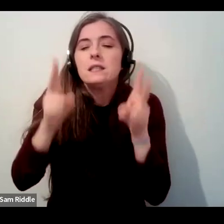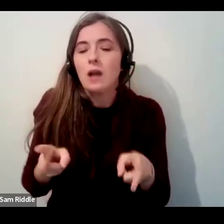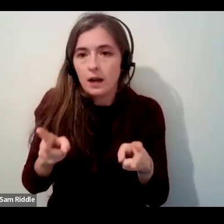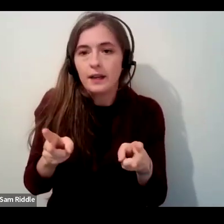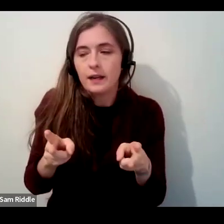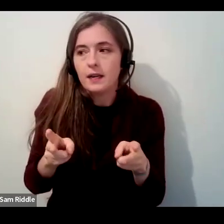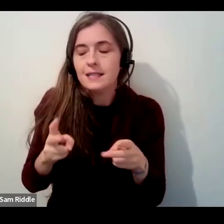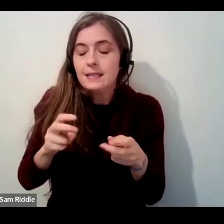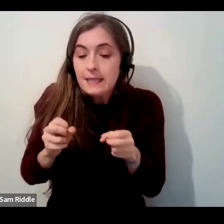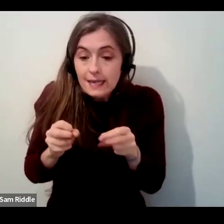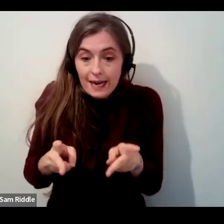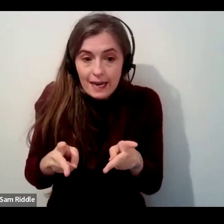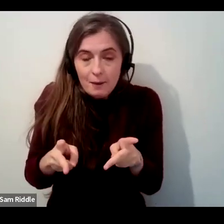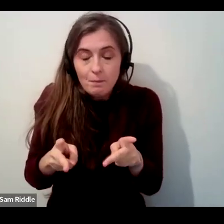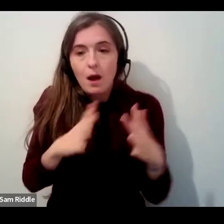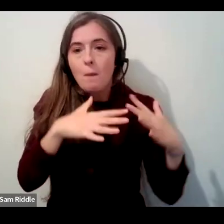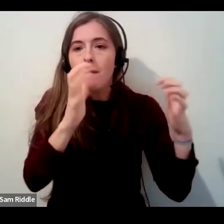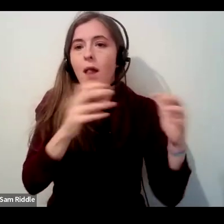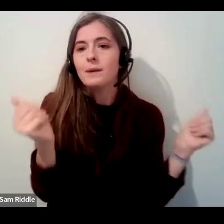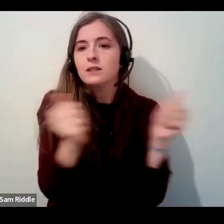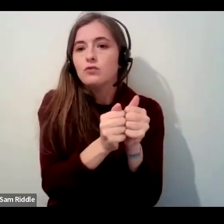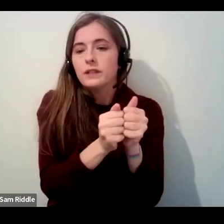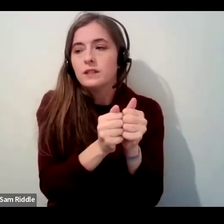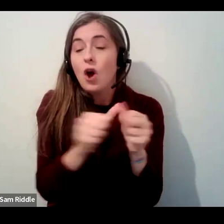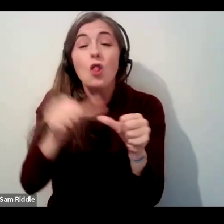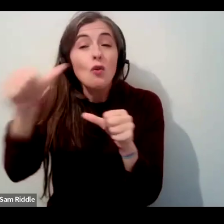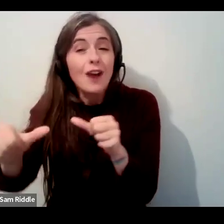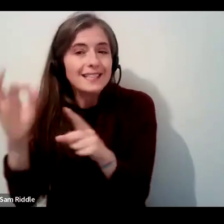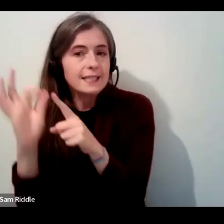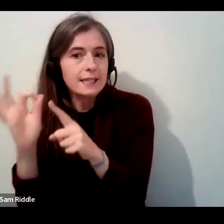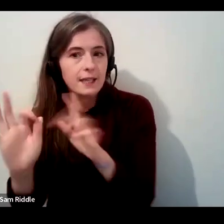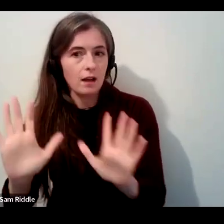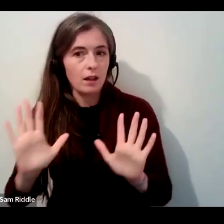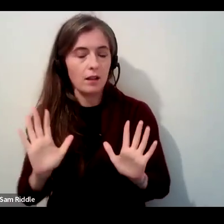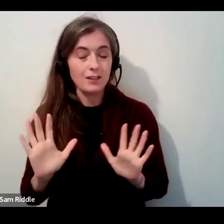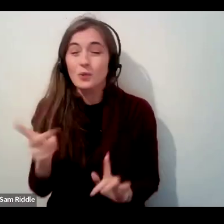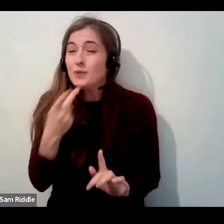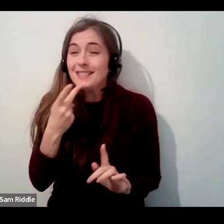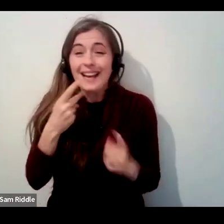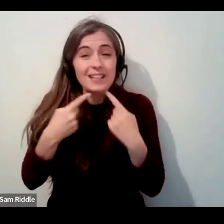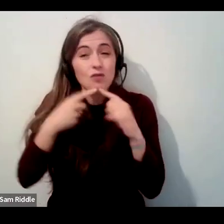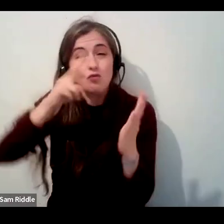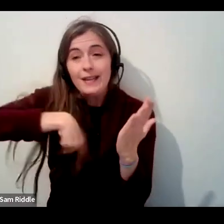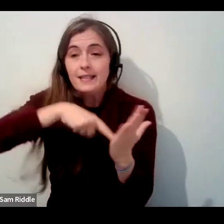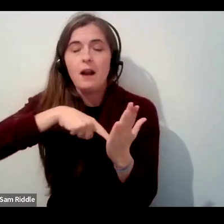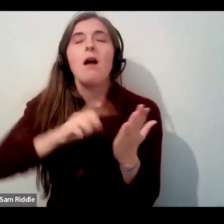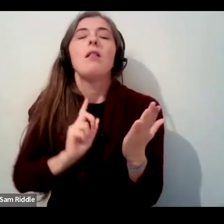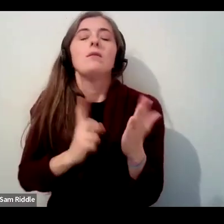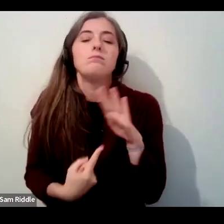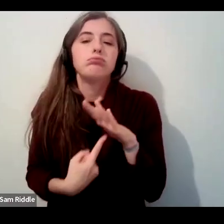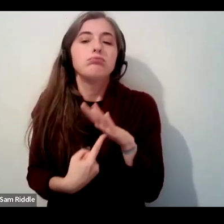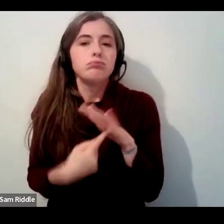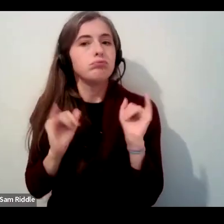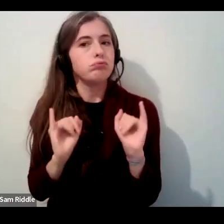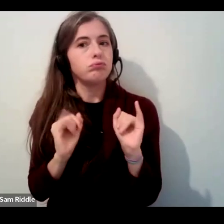by Parliament, and the rest is just detail. So it's really important. The second reading debate is critical that